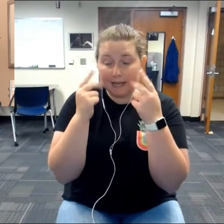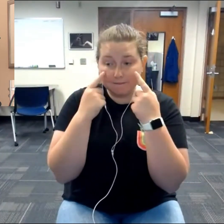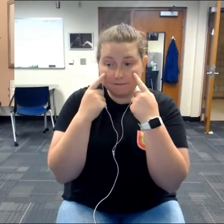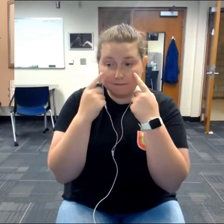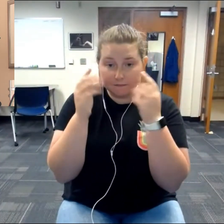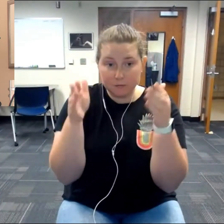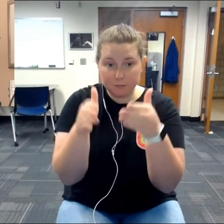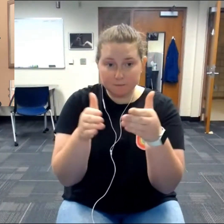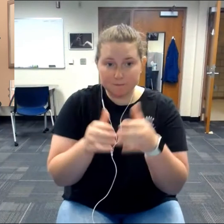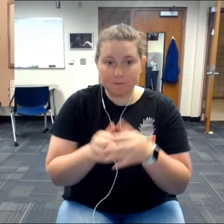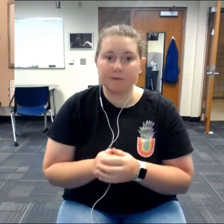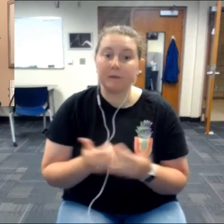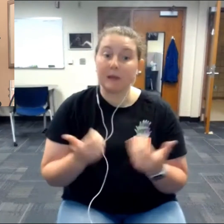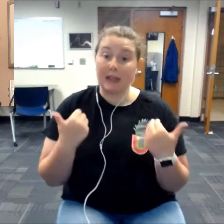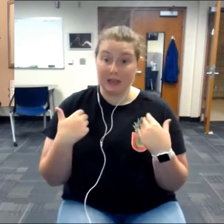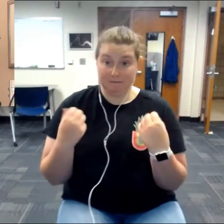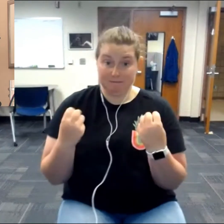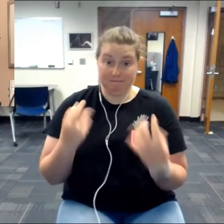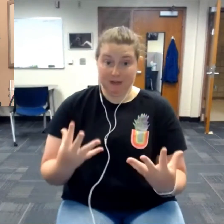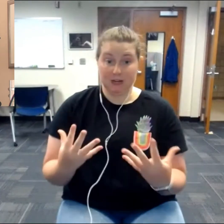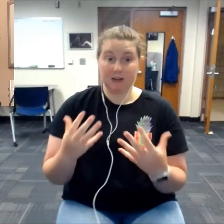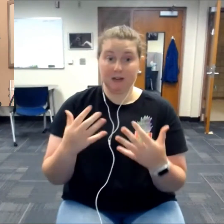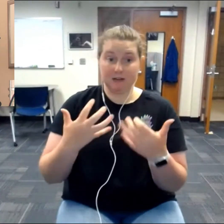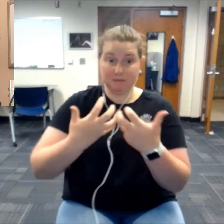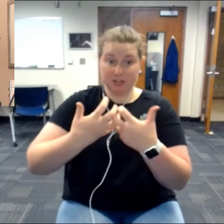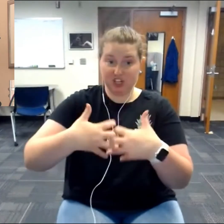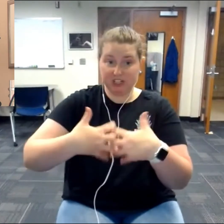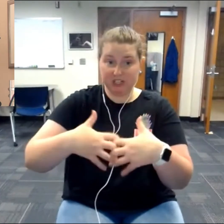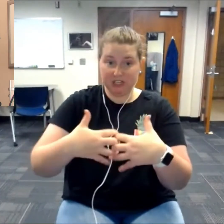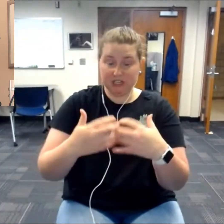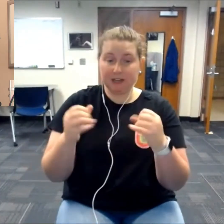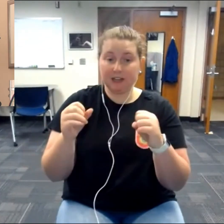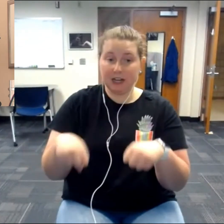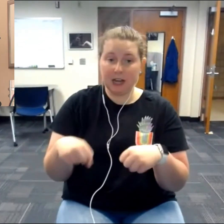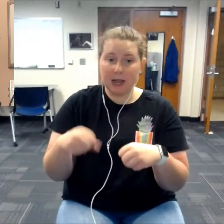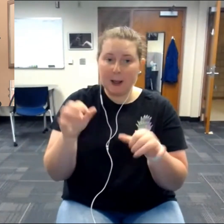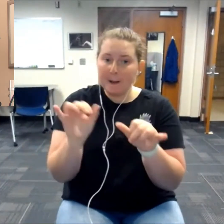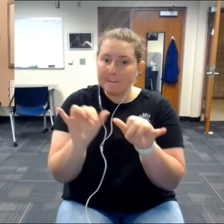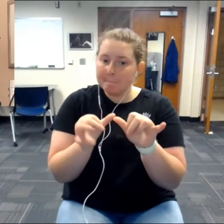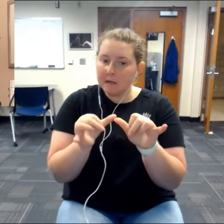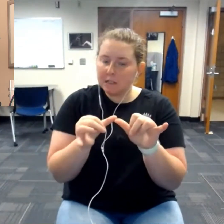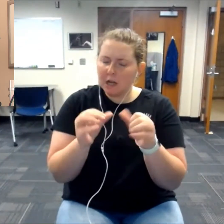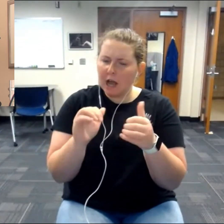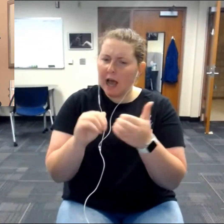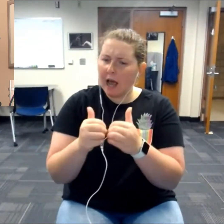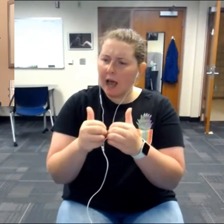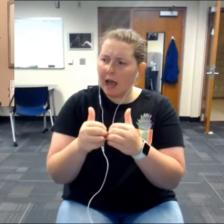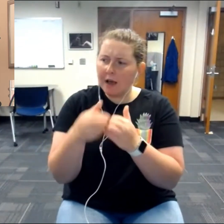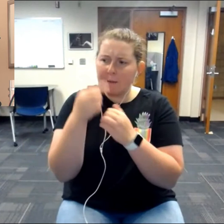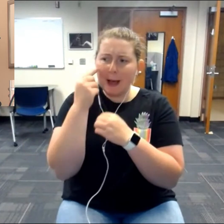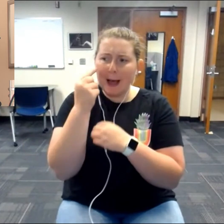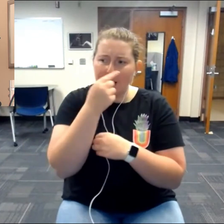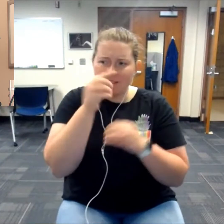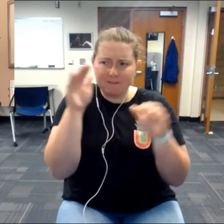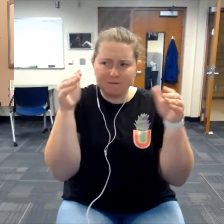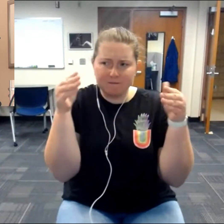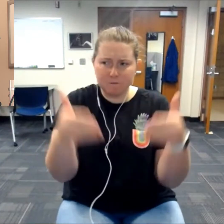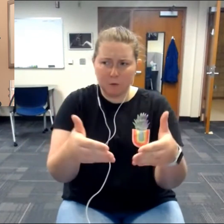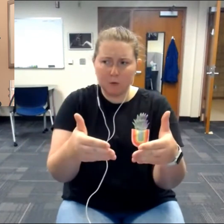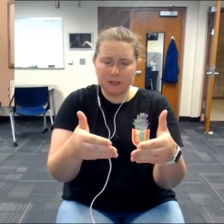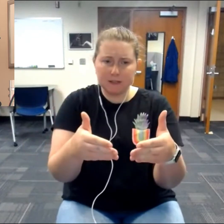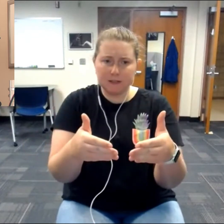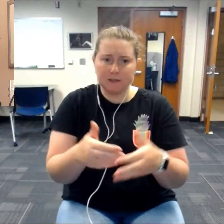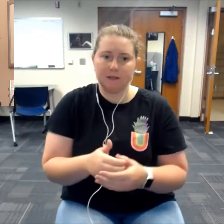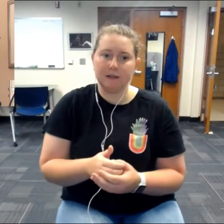instruments that will measure the way the eyes are focusing, give us computerized printouts, and it saves a lot of the time that used to